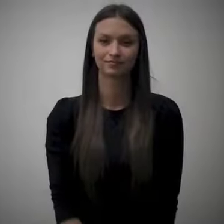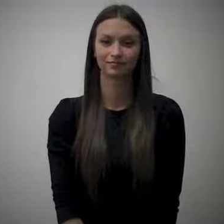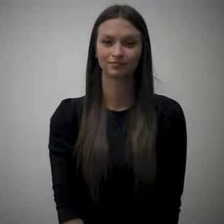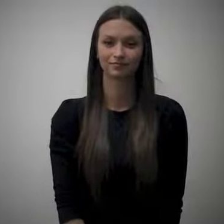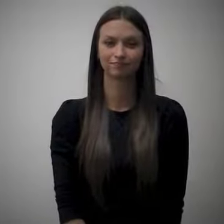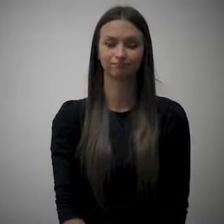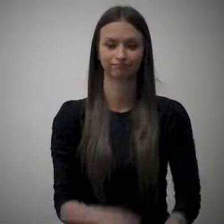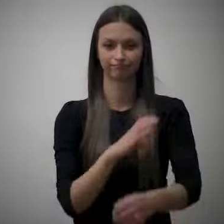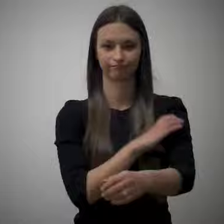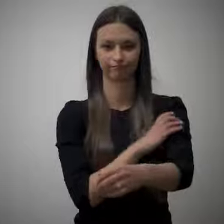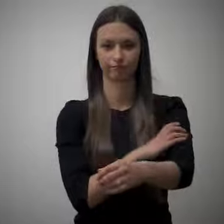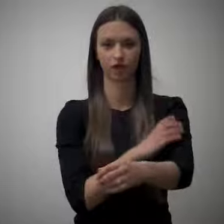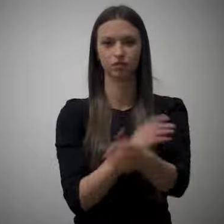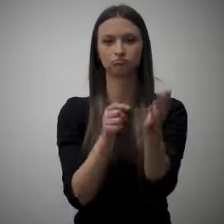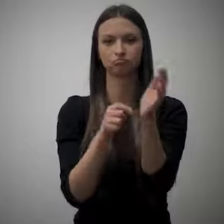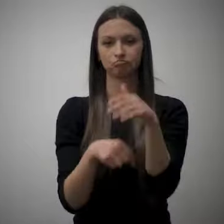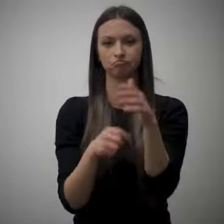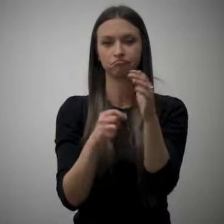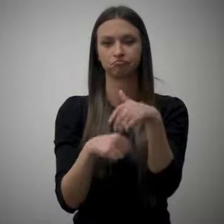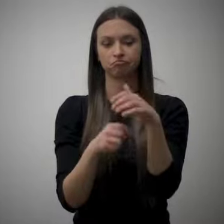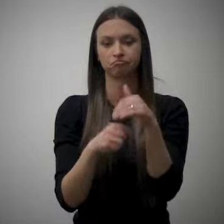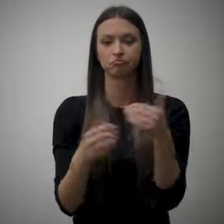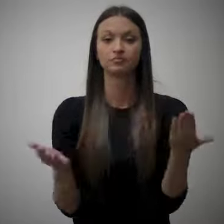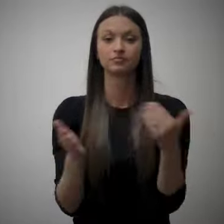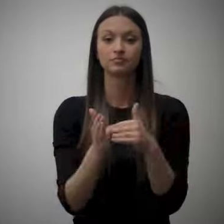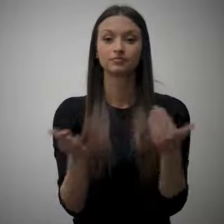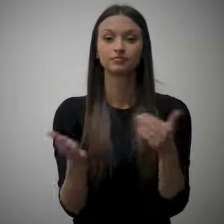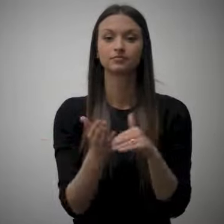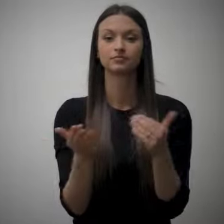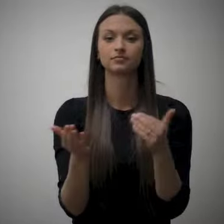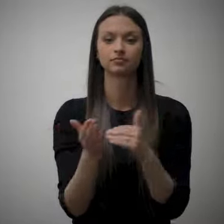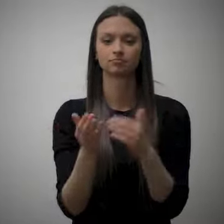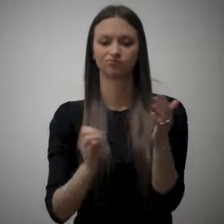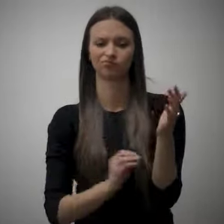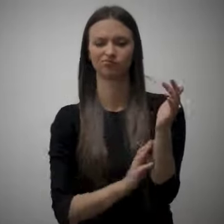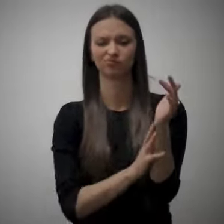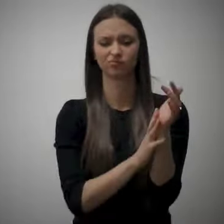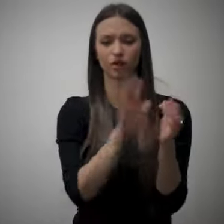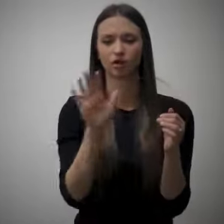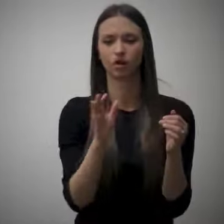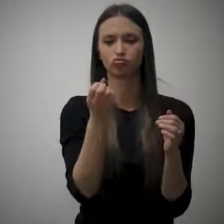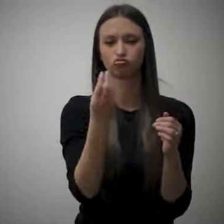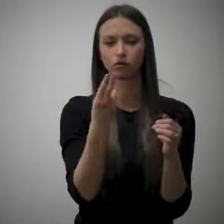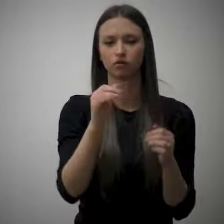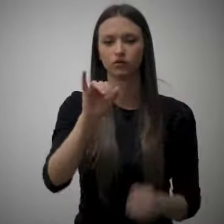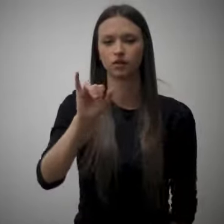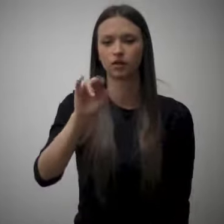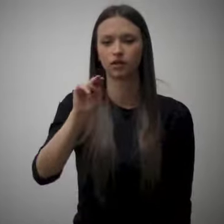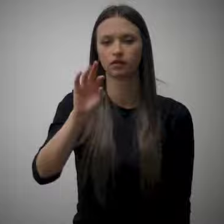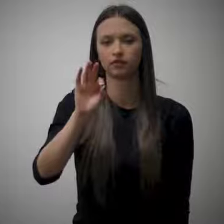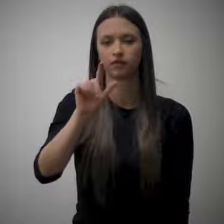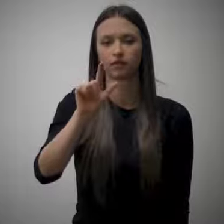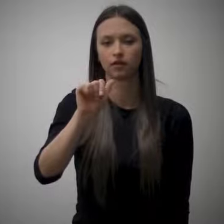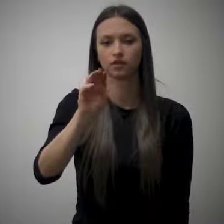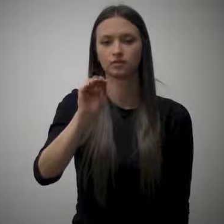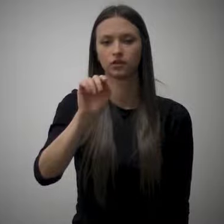Normally, when a muscle is worked as previously described, It produces a dozen or